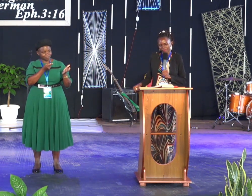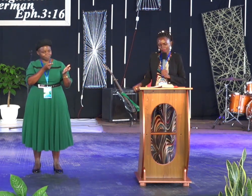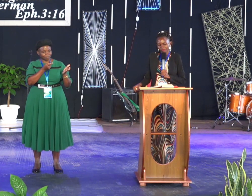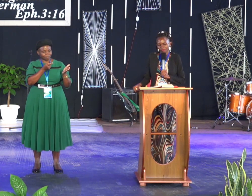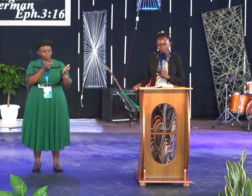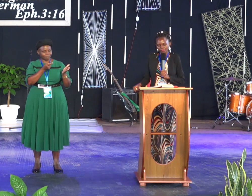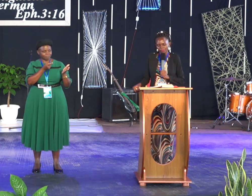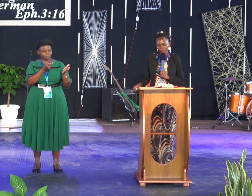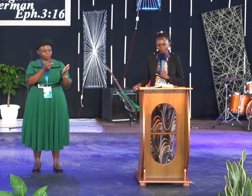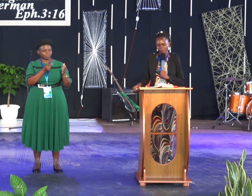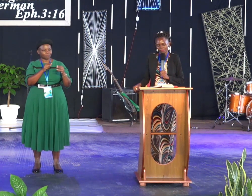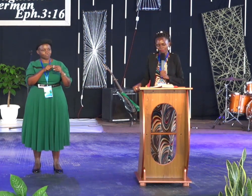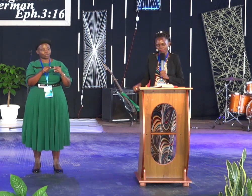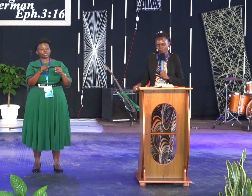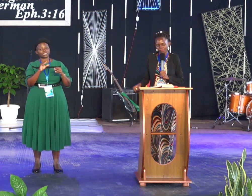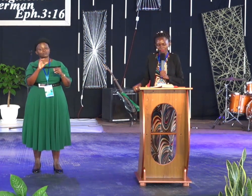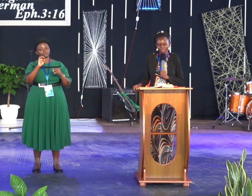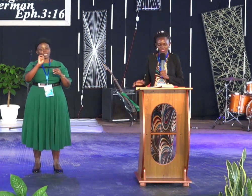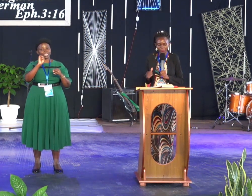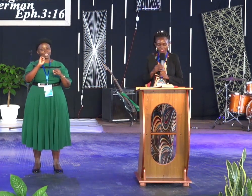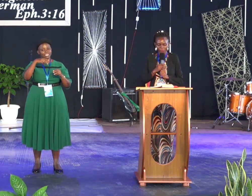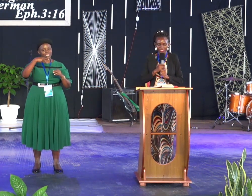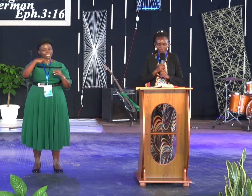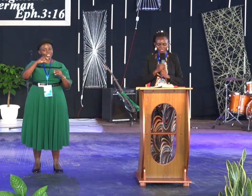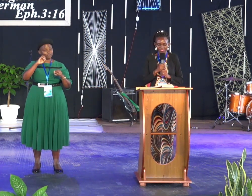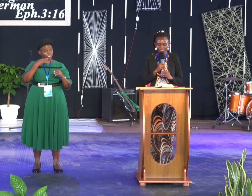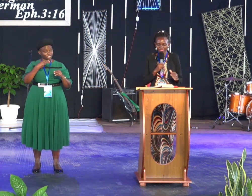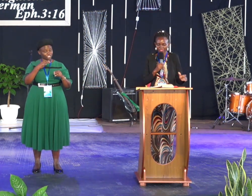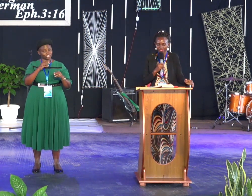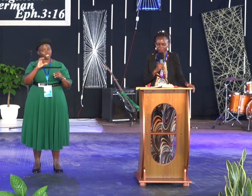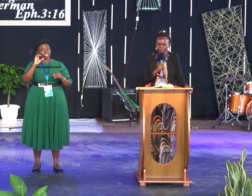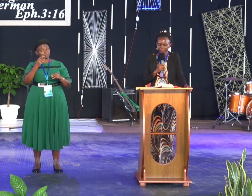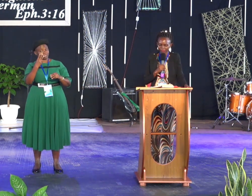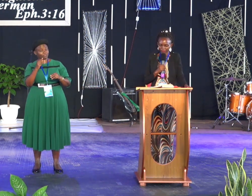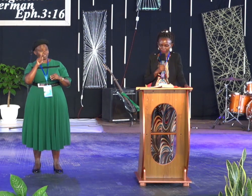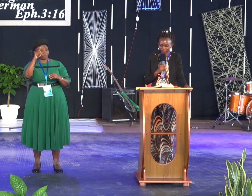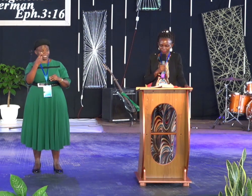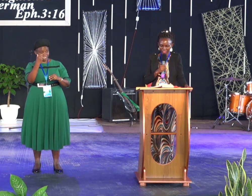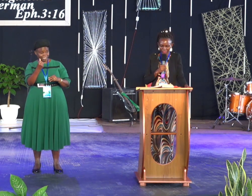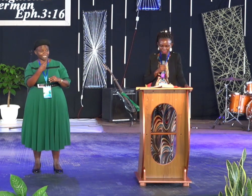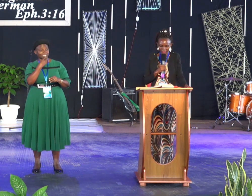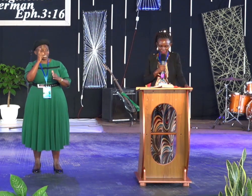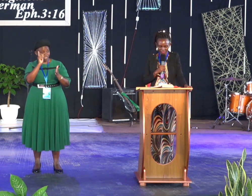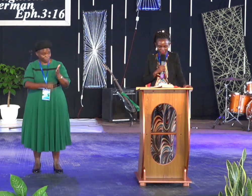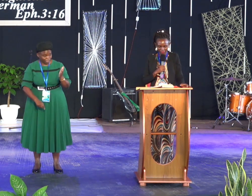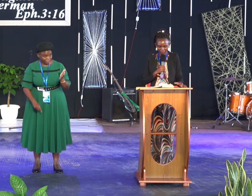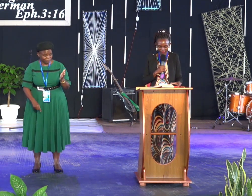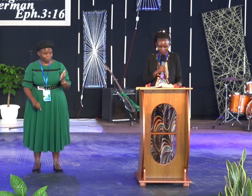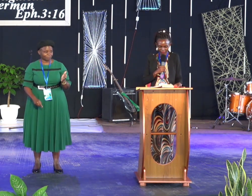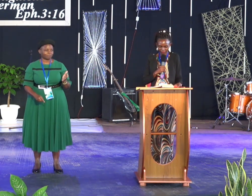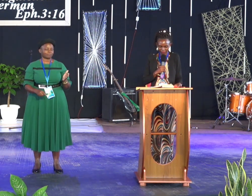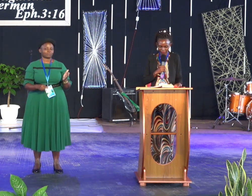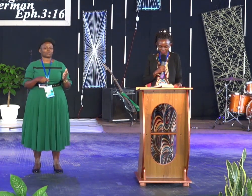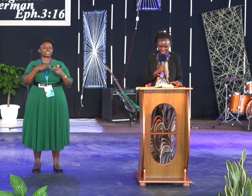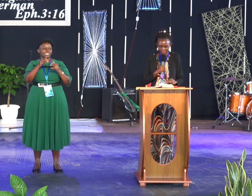tandikira mu ssuula y'okusatu onyirwa kumi na mukaaga. Chapter 3 and verse 16. Agambye bw'ati. He says. Kantandike